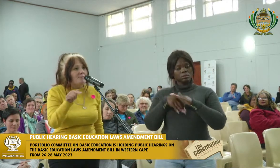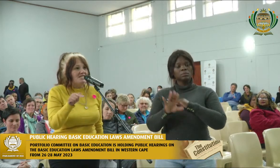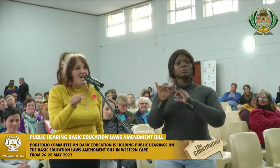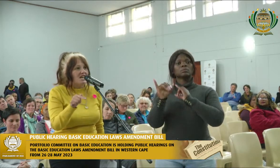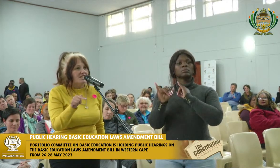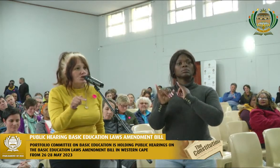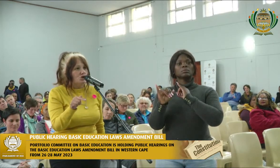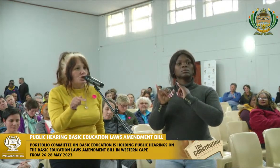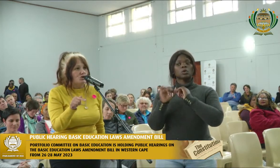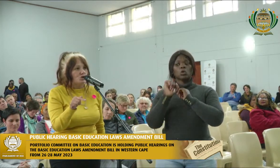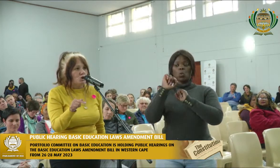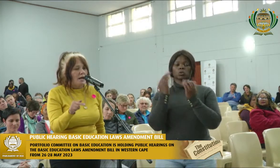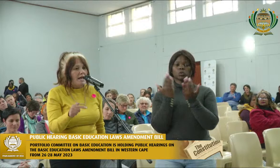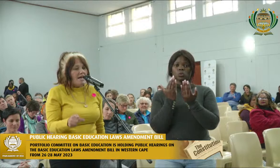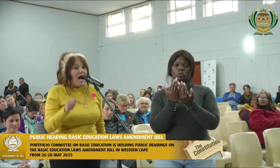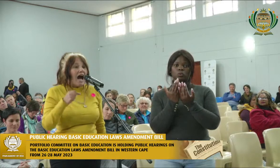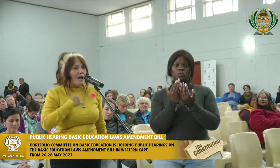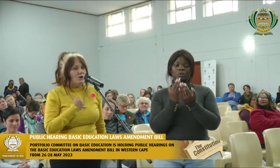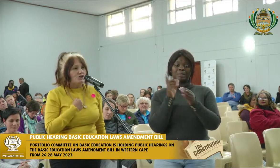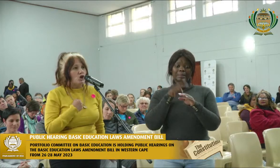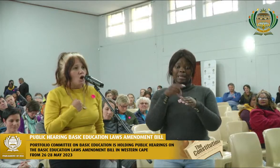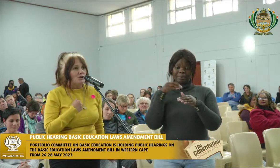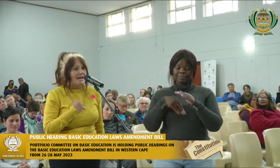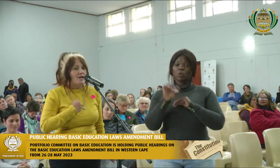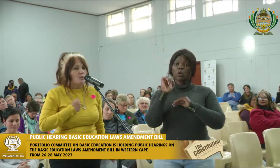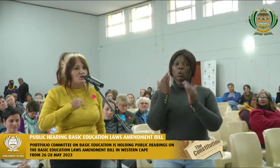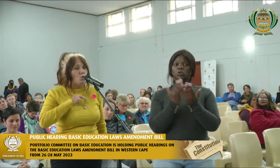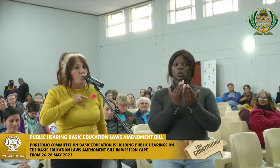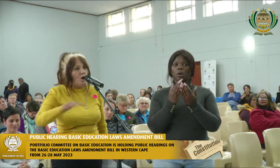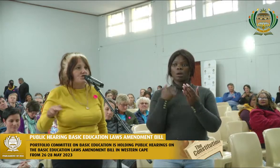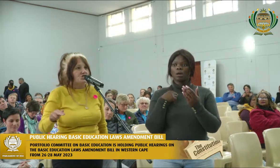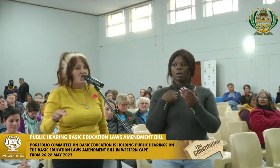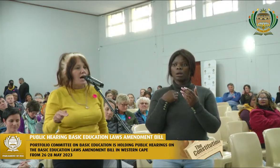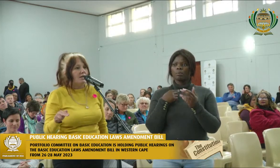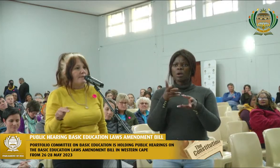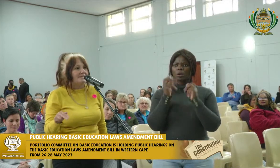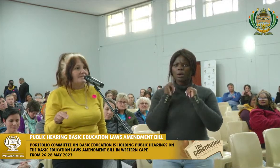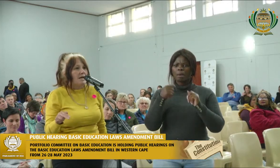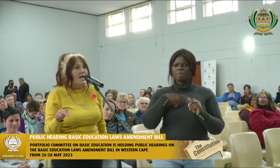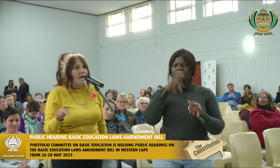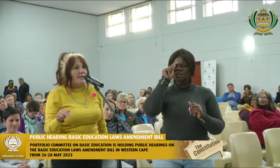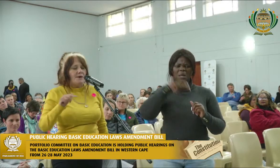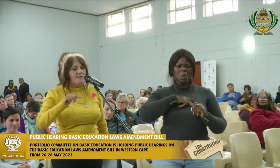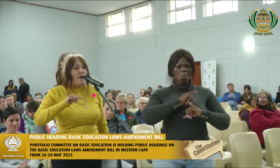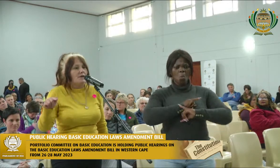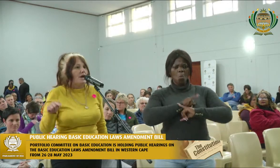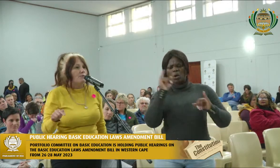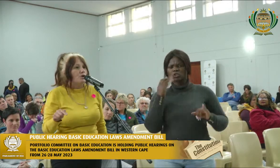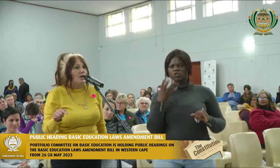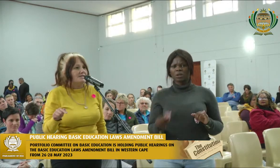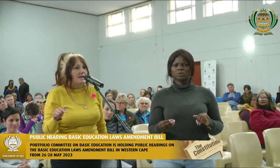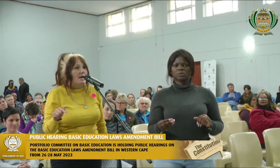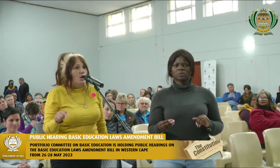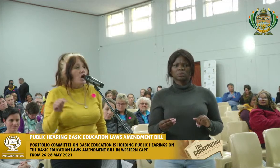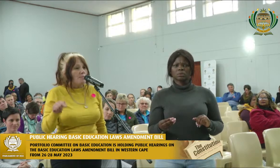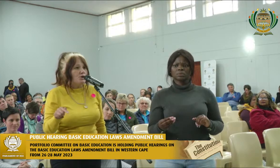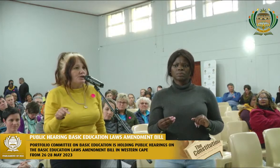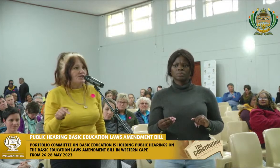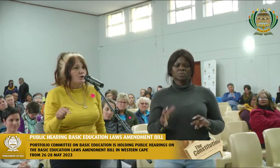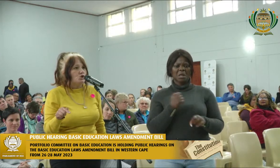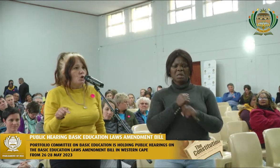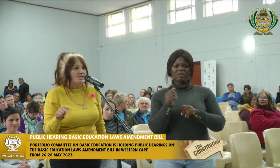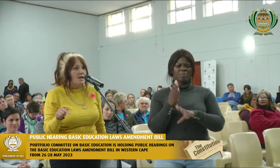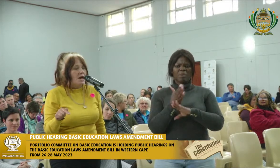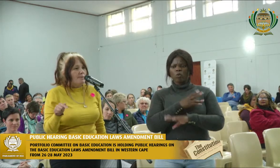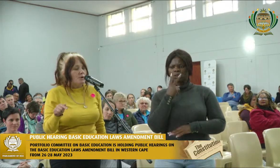the moment he entered into your school, I was told that he was the worst child, my son, that I've ever come across. Not